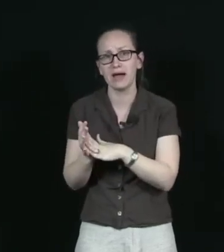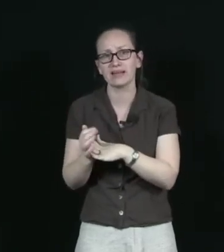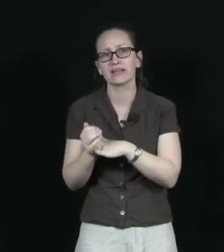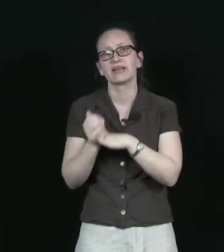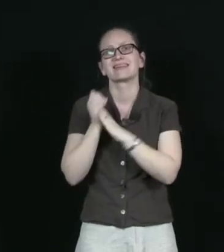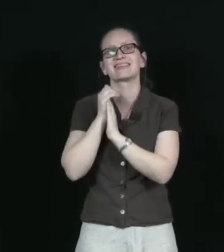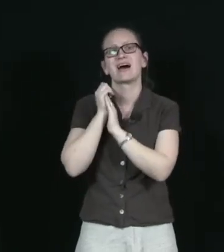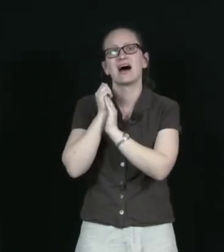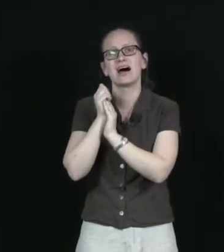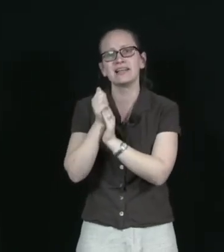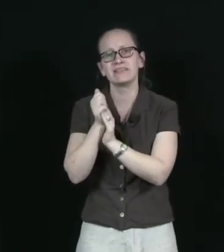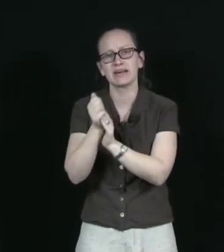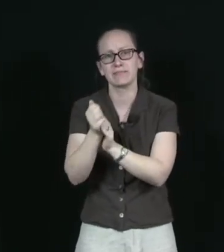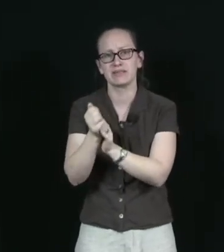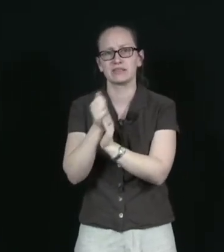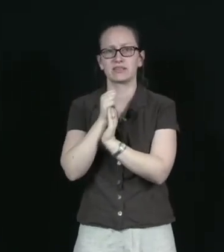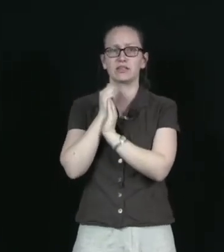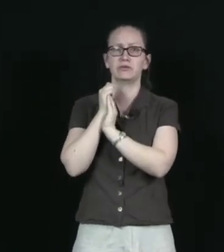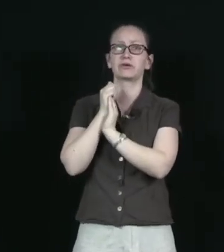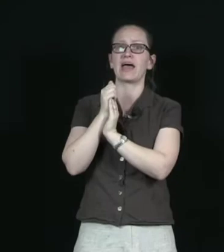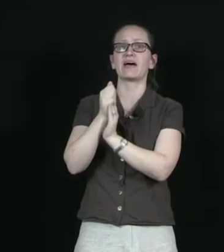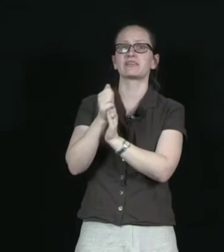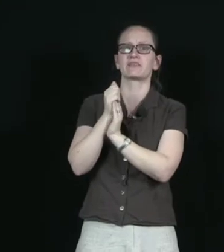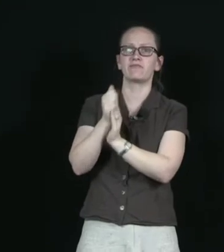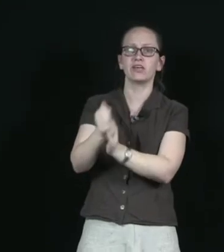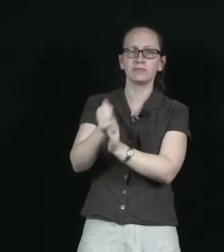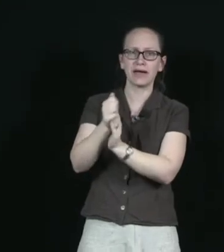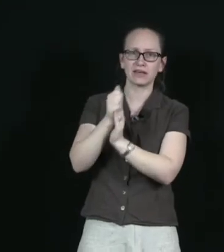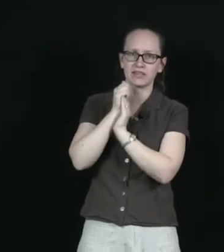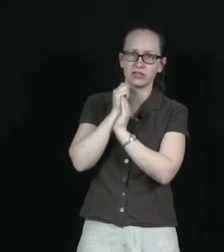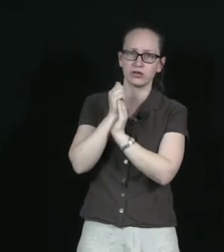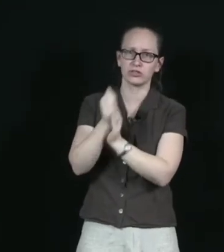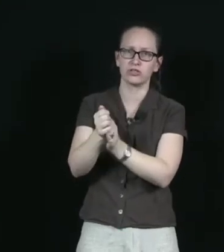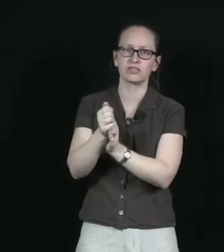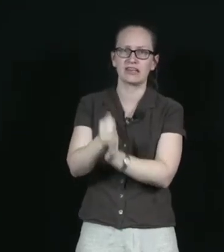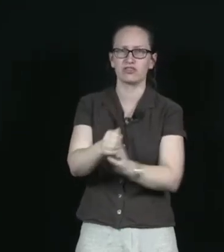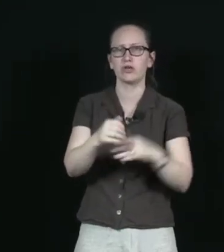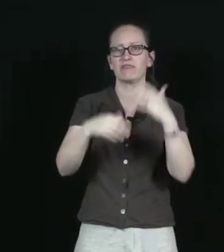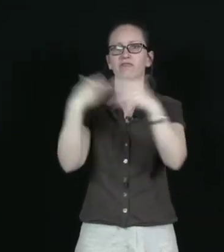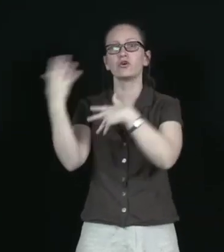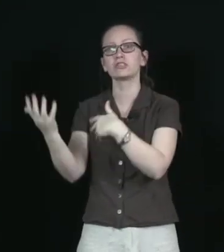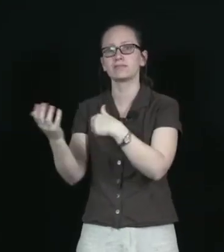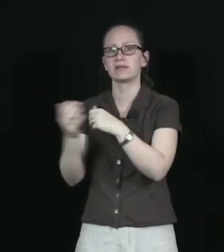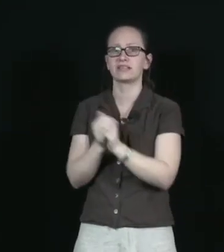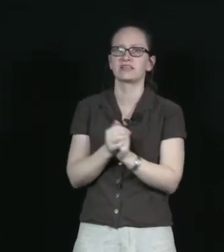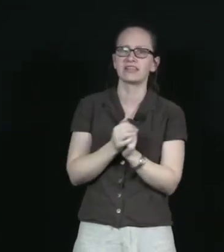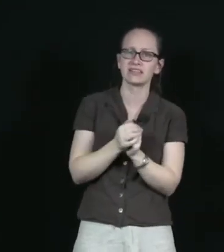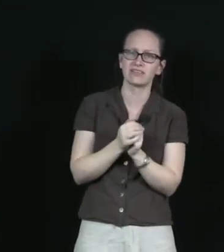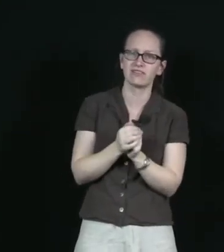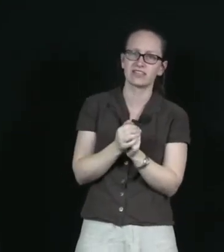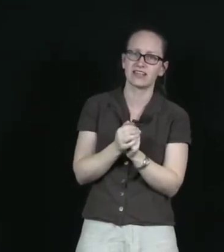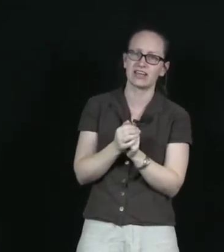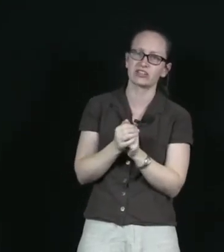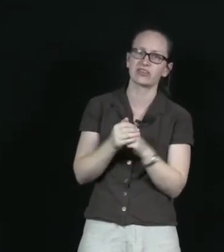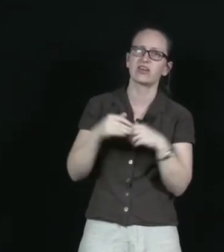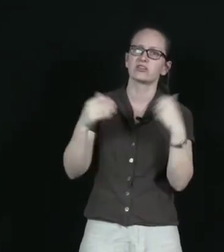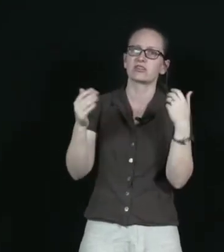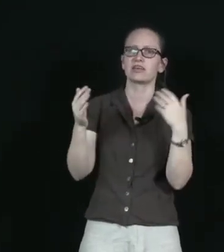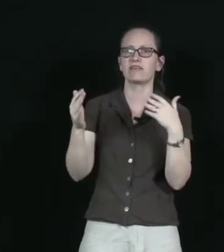feedback. It's highly recommended that you look at the feedback that your tutor gives you before submitting the next investigation, so that if